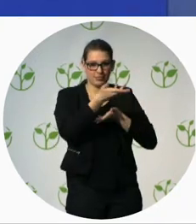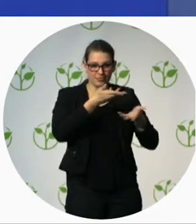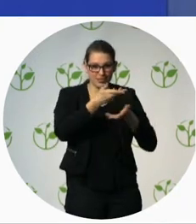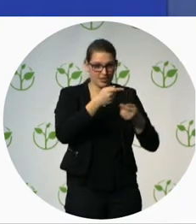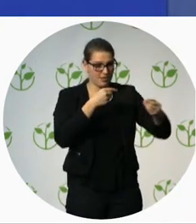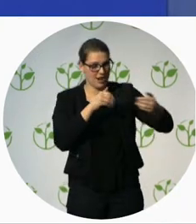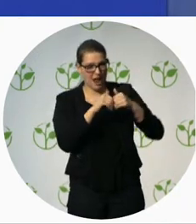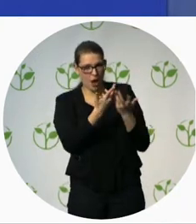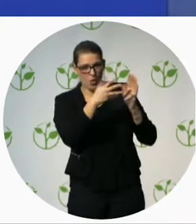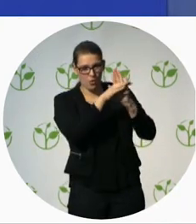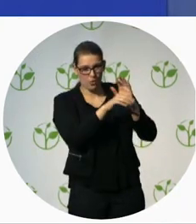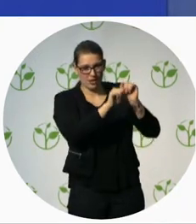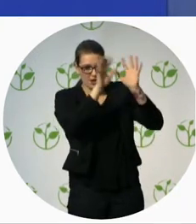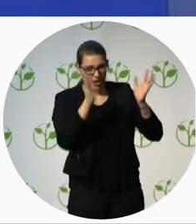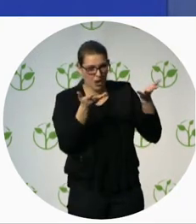to reference